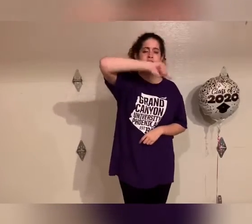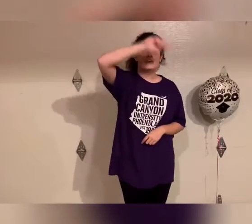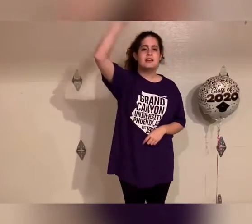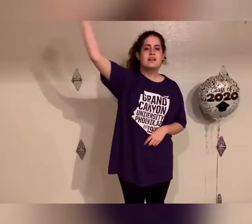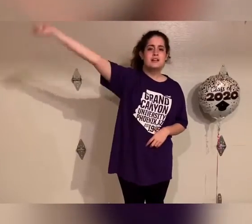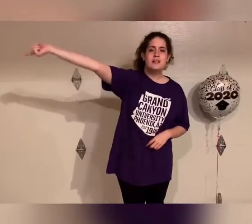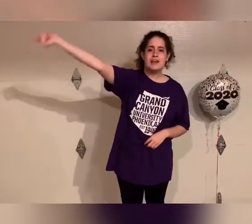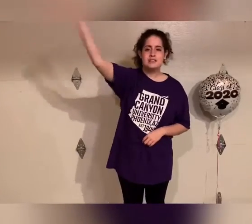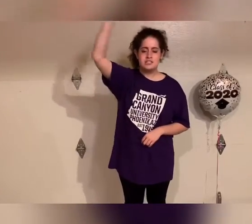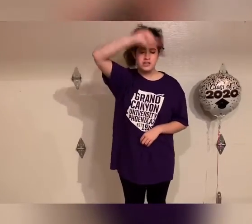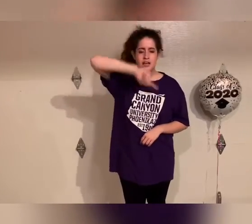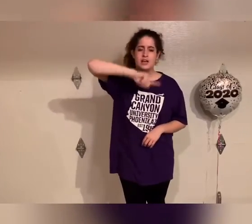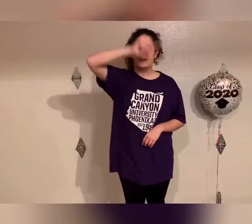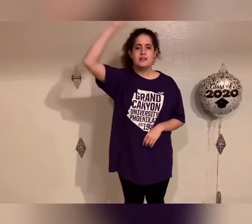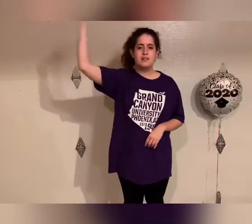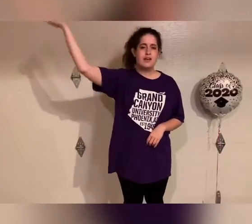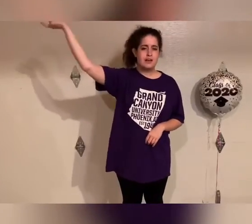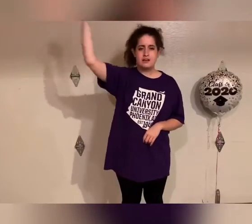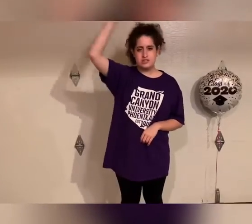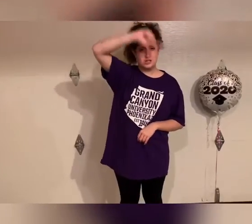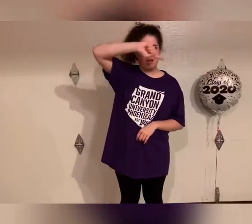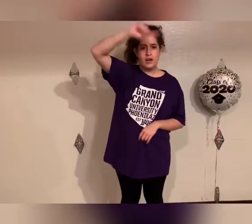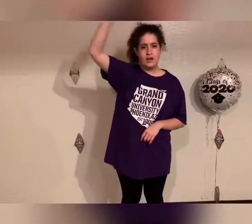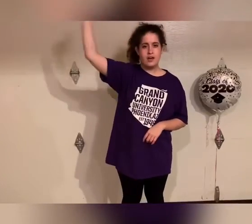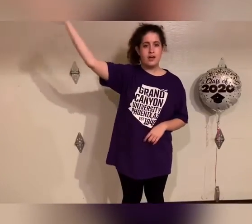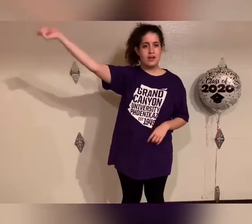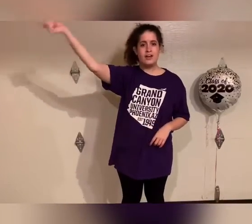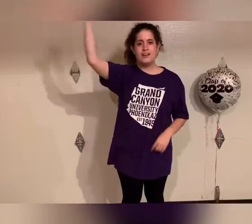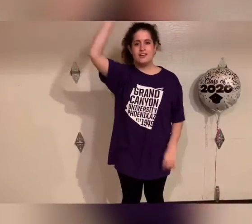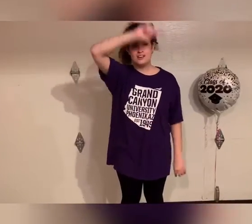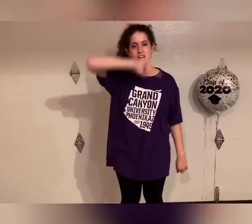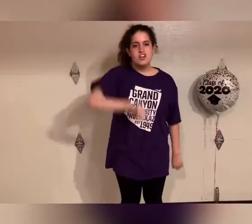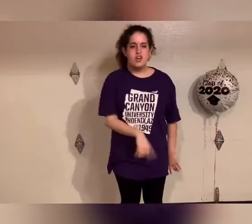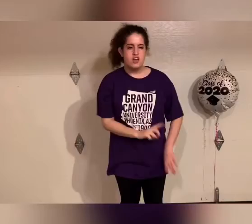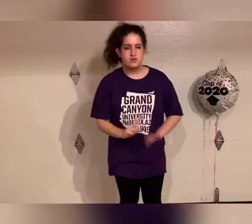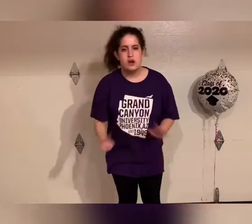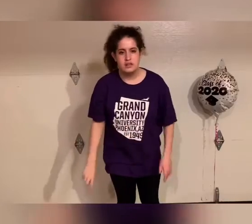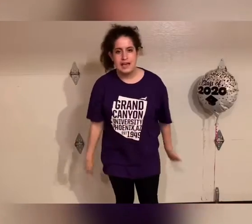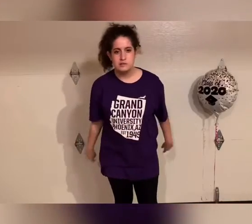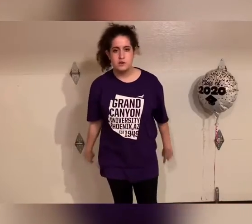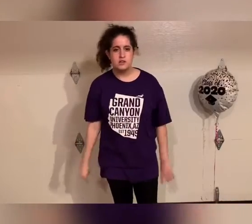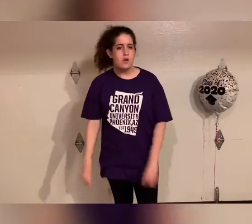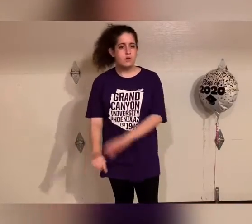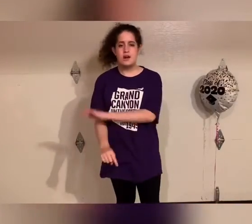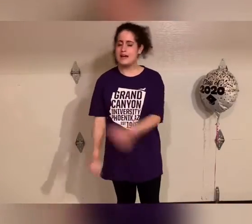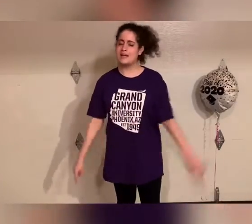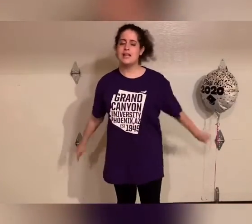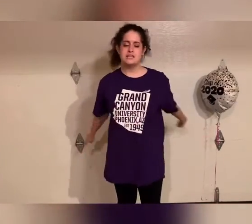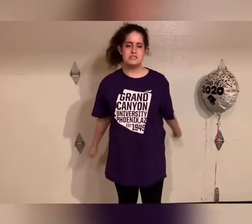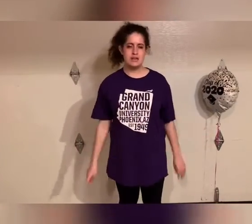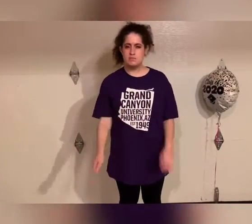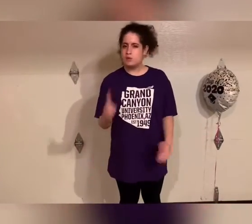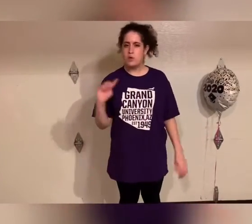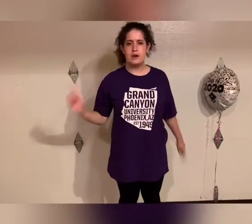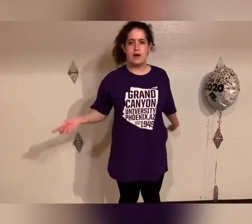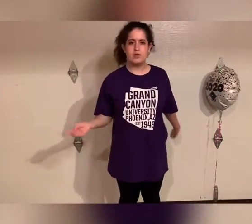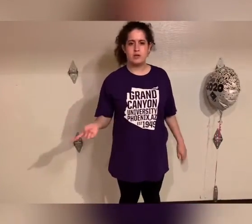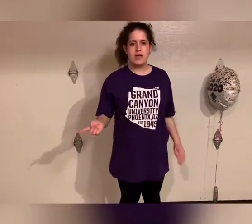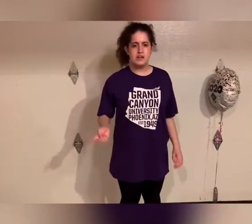shine, let it shine, let it shine. And for our last verse, we're not gonna let Satan blow it out, okay?